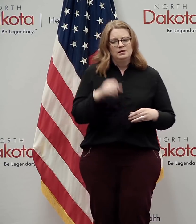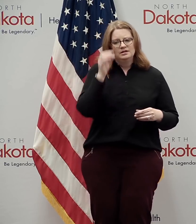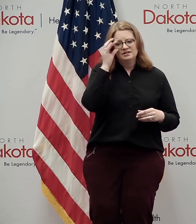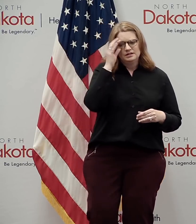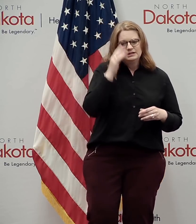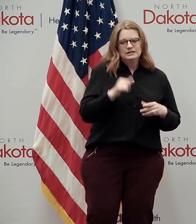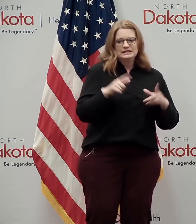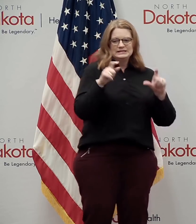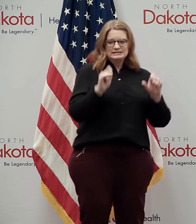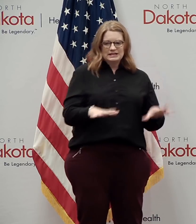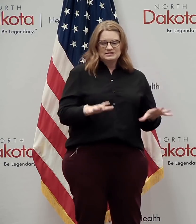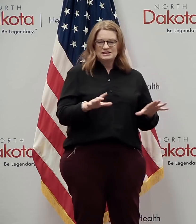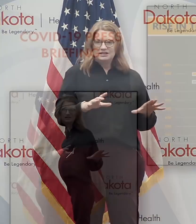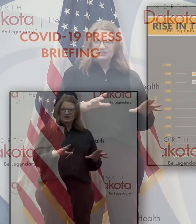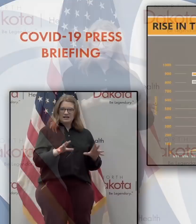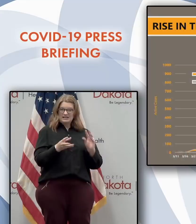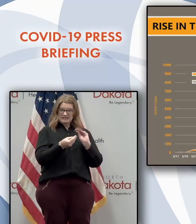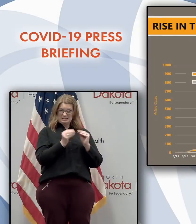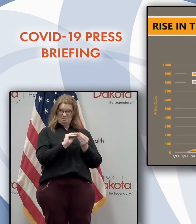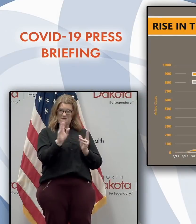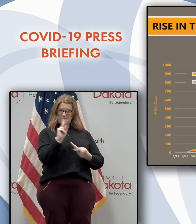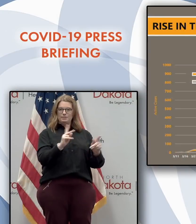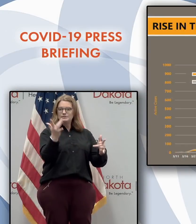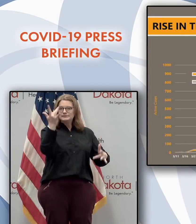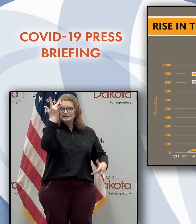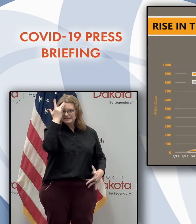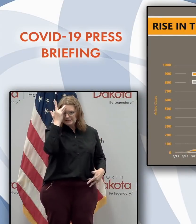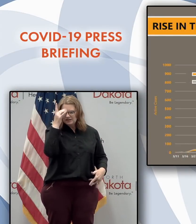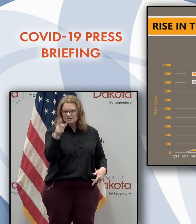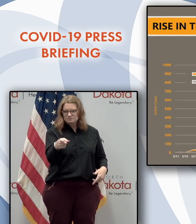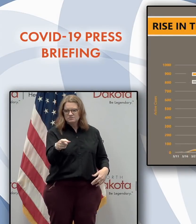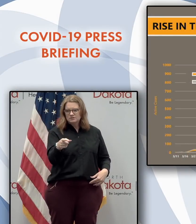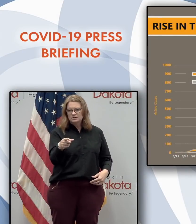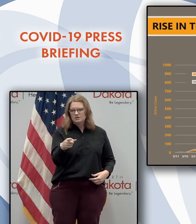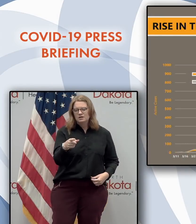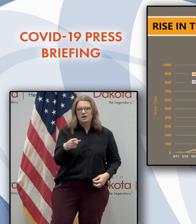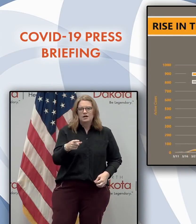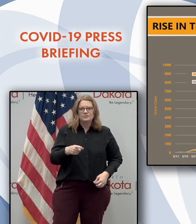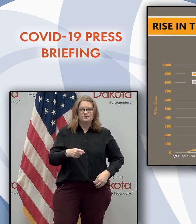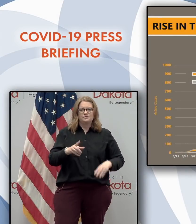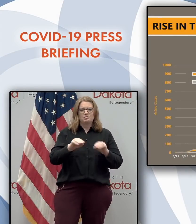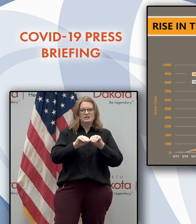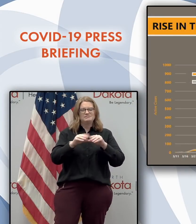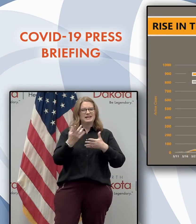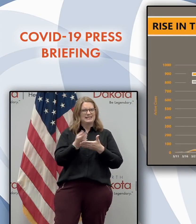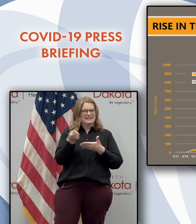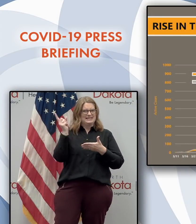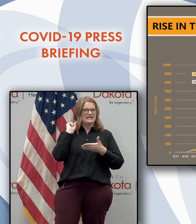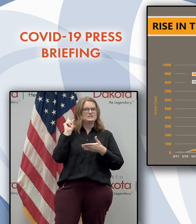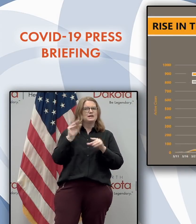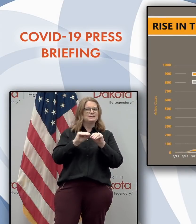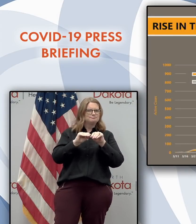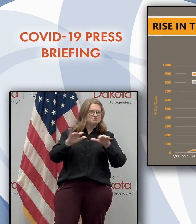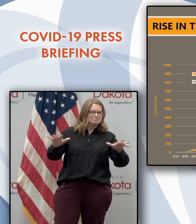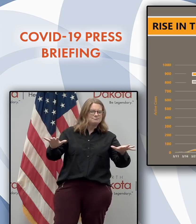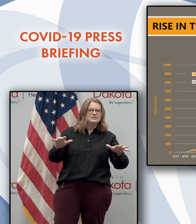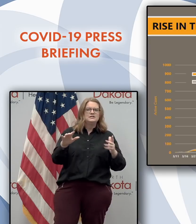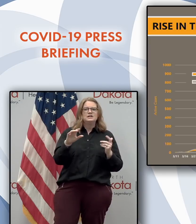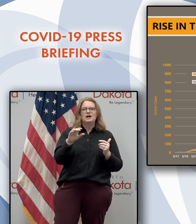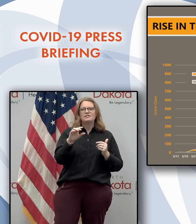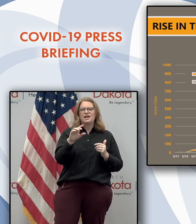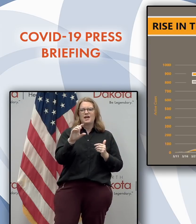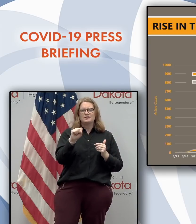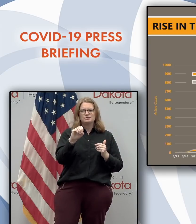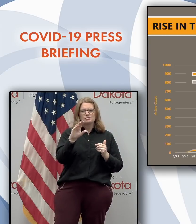and active cases, this is a chart we put out on social media last week where we're tracking so people can